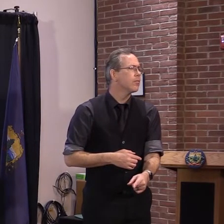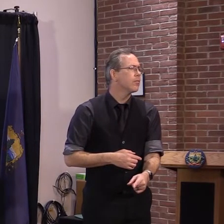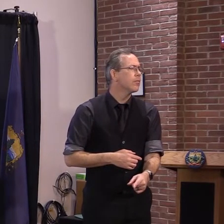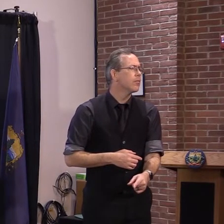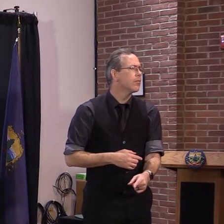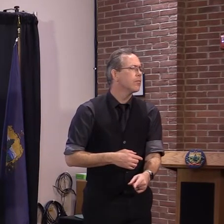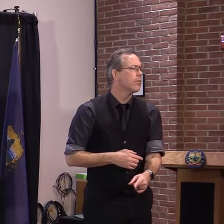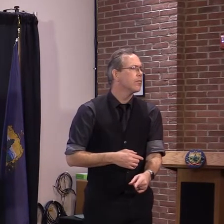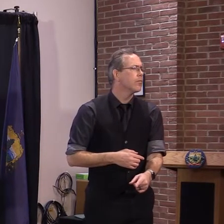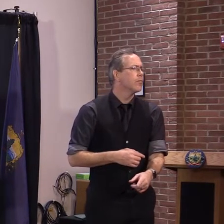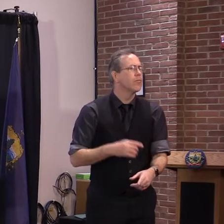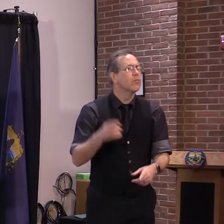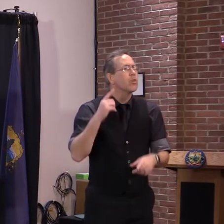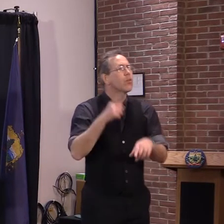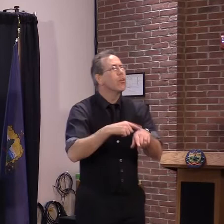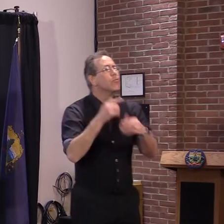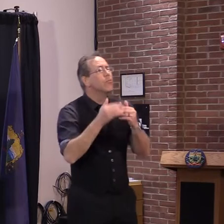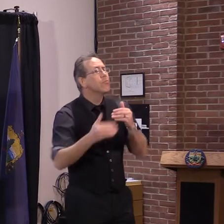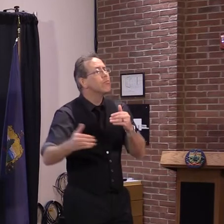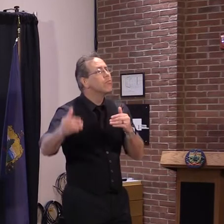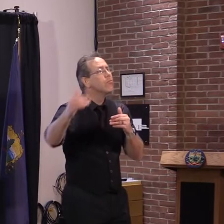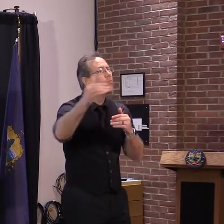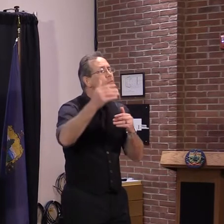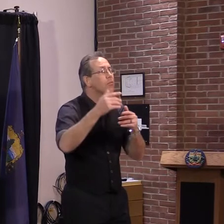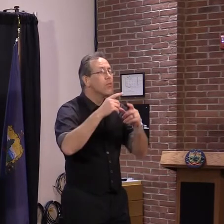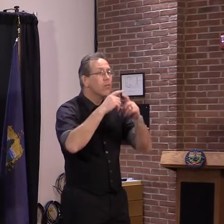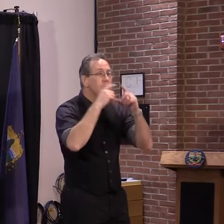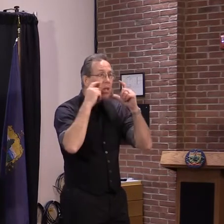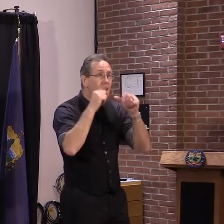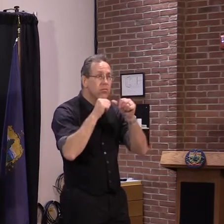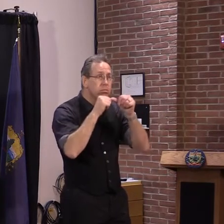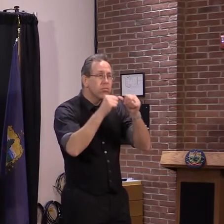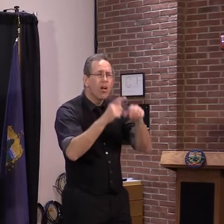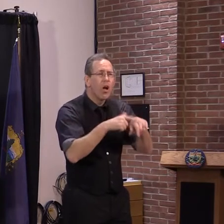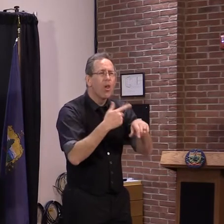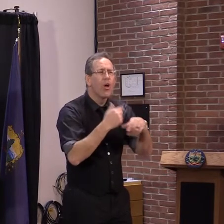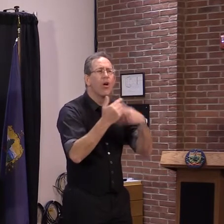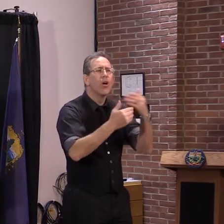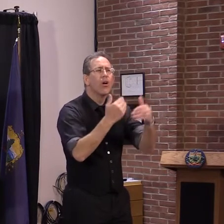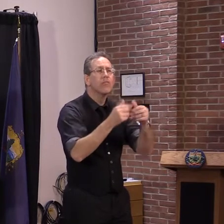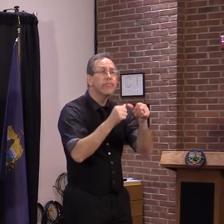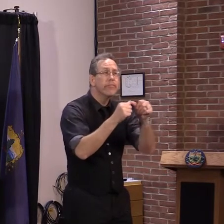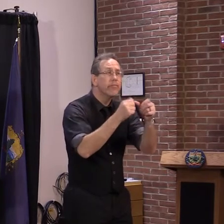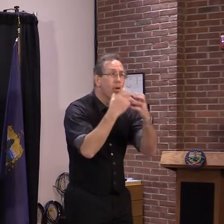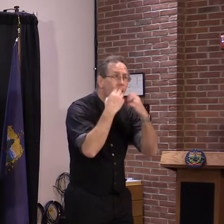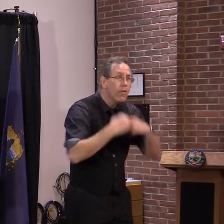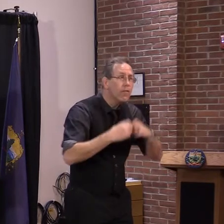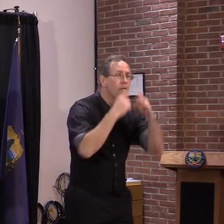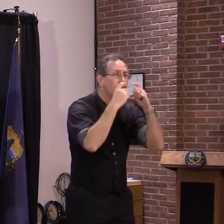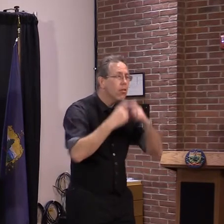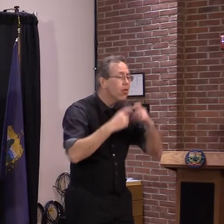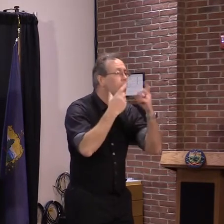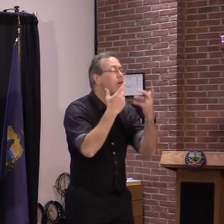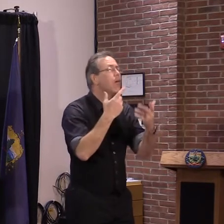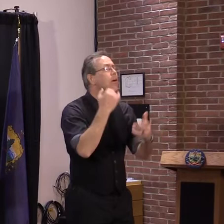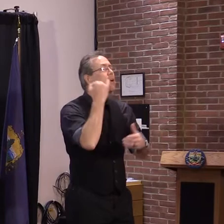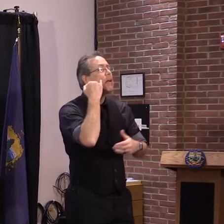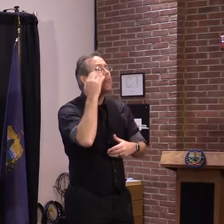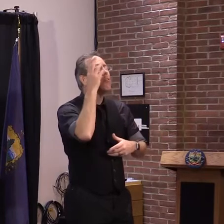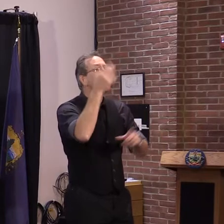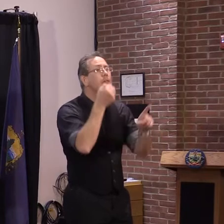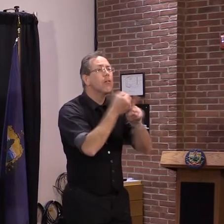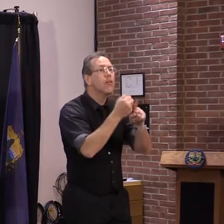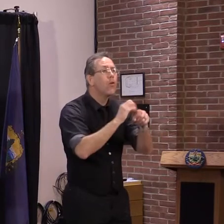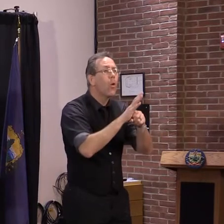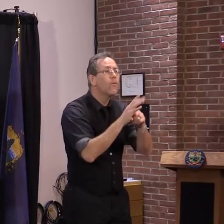be a permanent shift towards unmasking, or if another variant comes by or another wave occurs in the coming